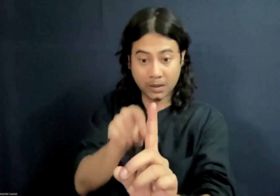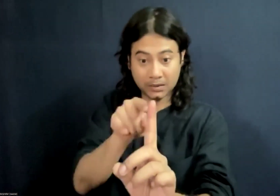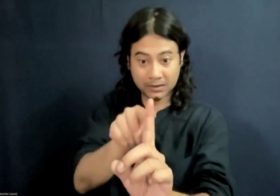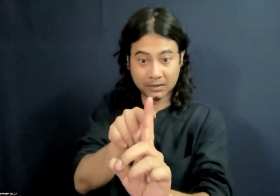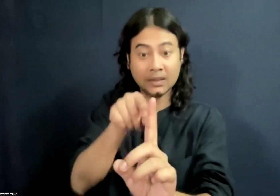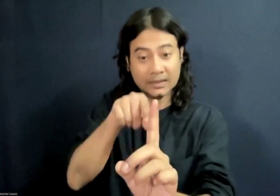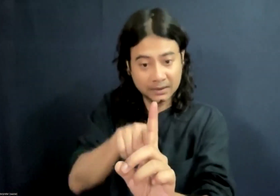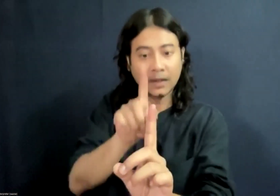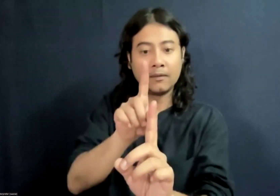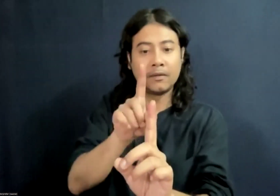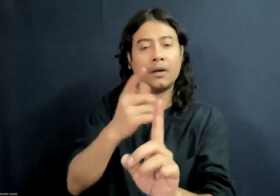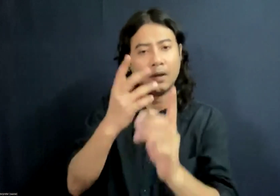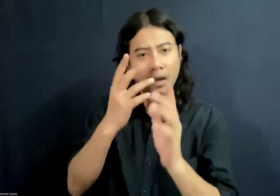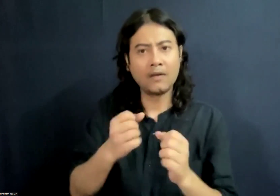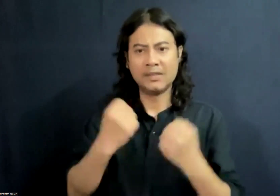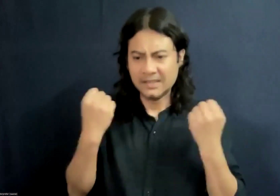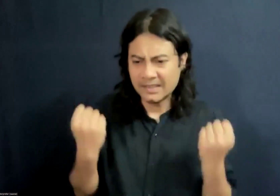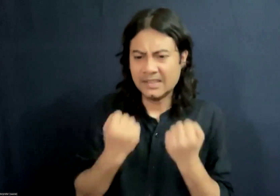activities.